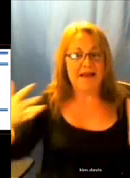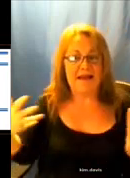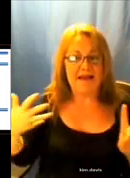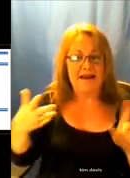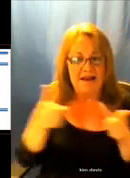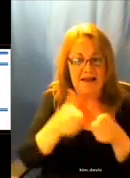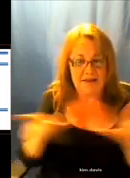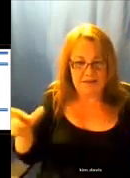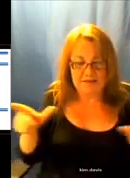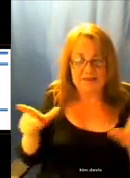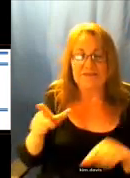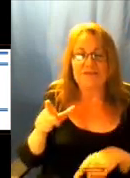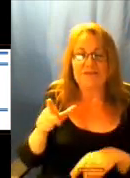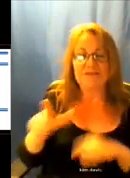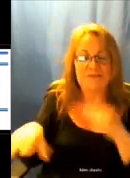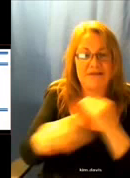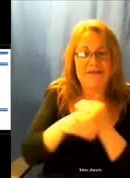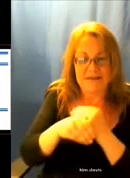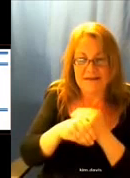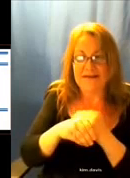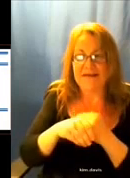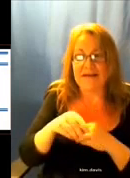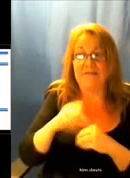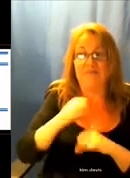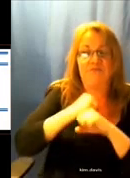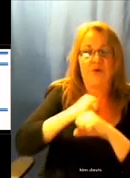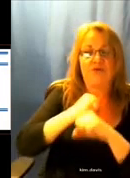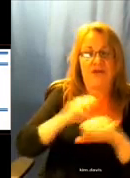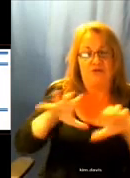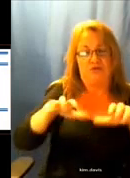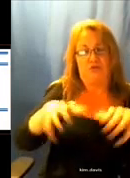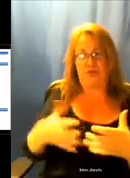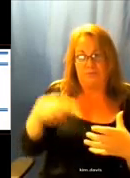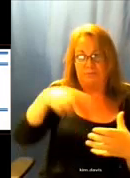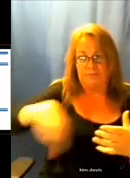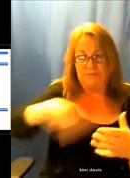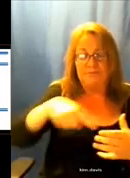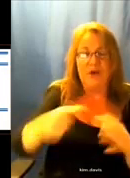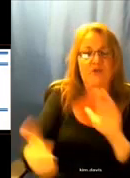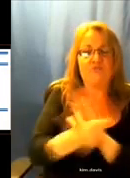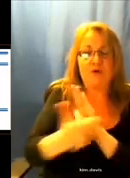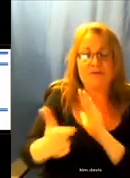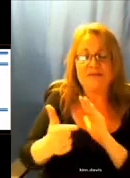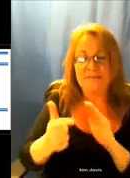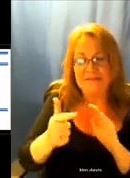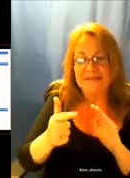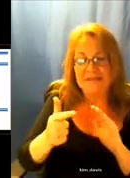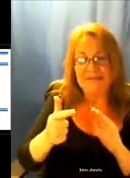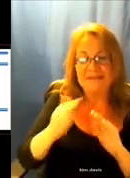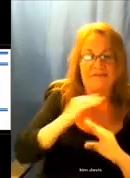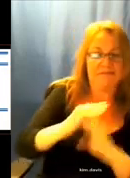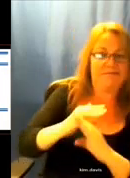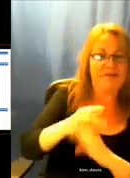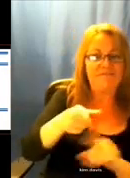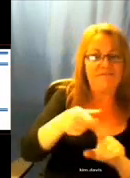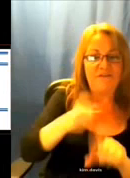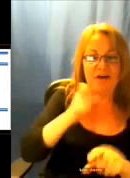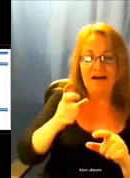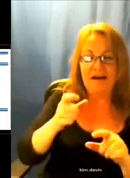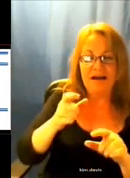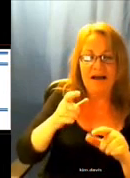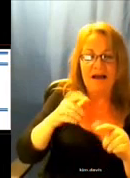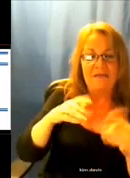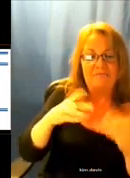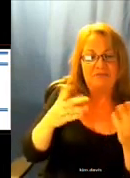in 1988, and that expanded the language of the law to also protect those